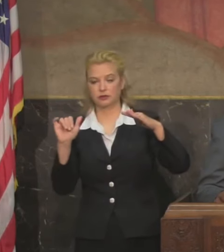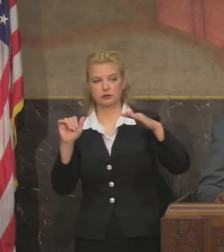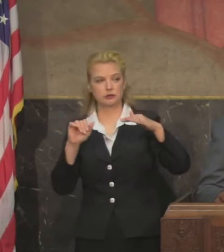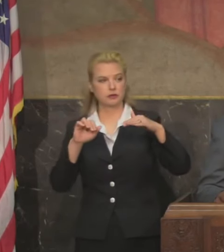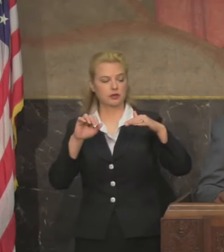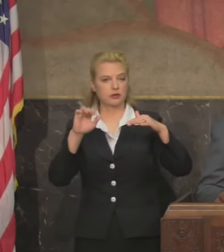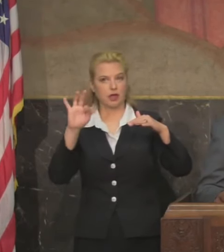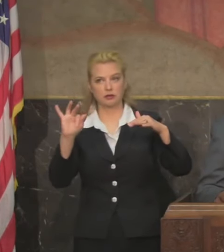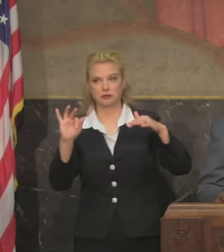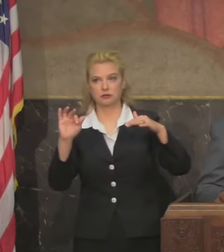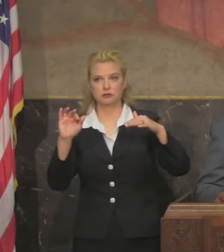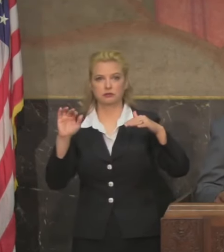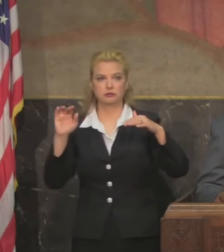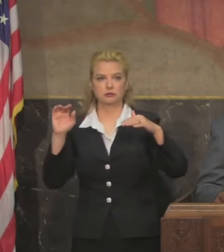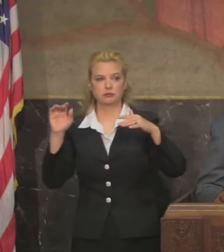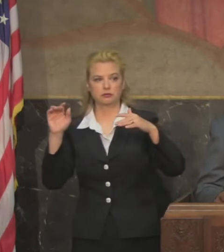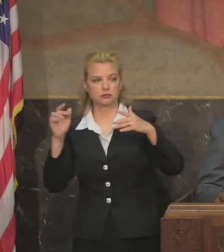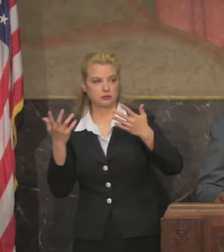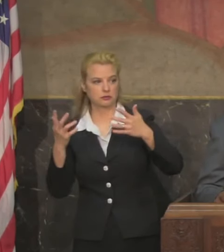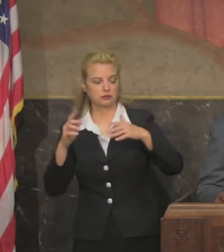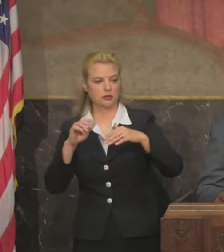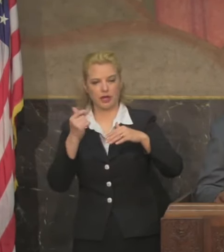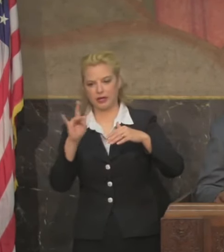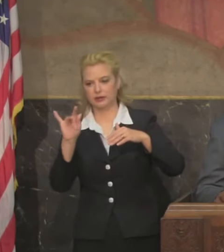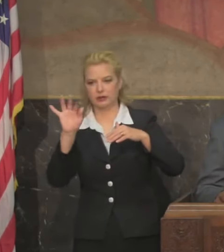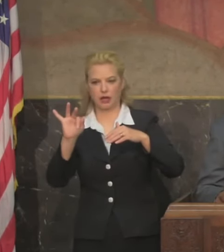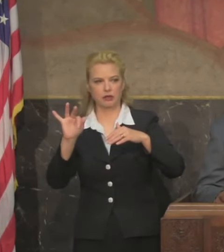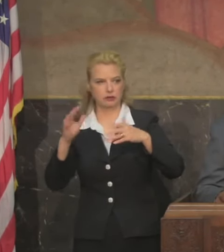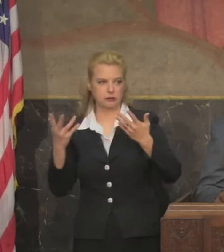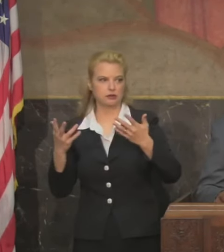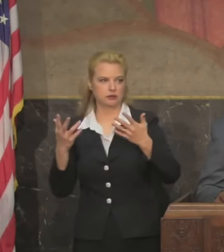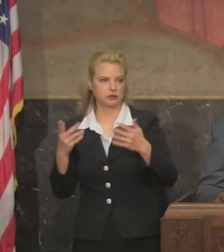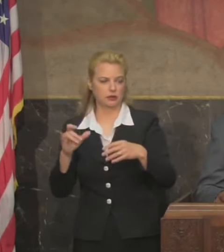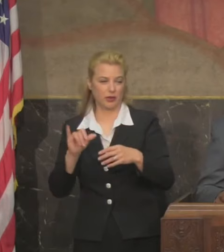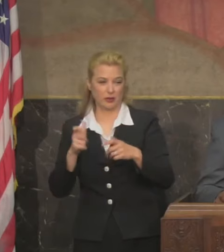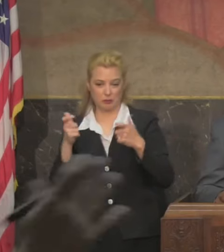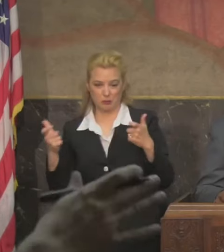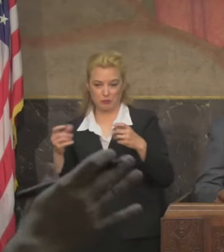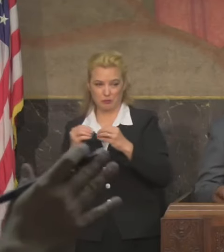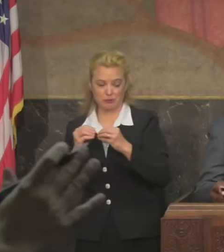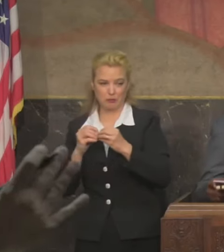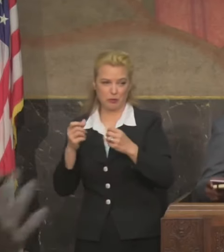list, too, is much more robust in the footprint that you asked about.